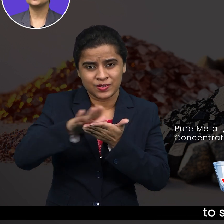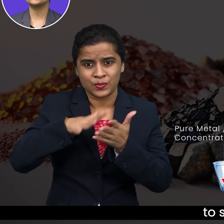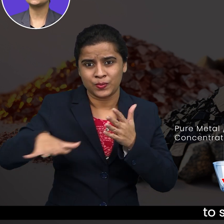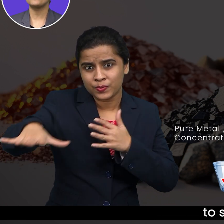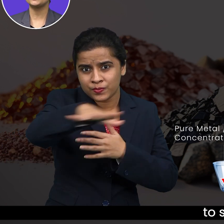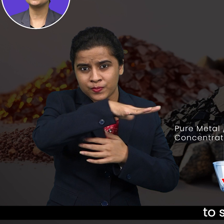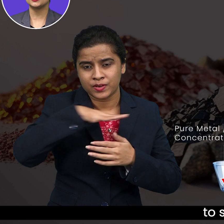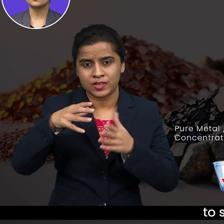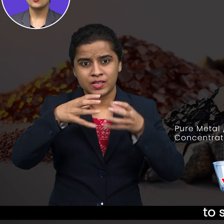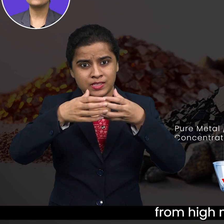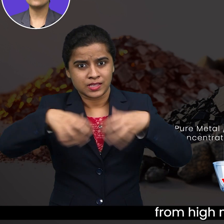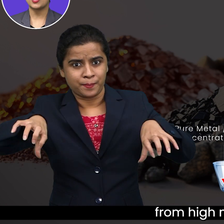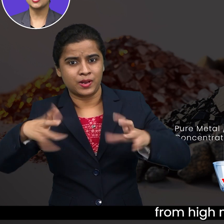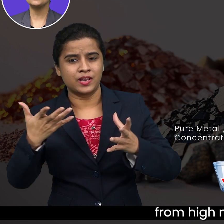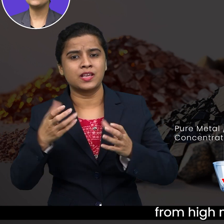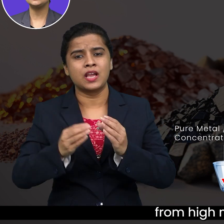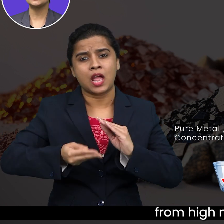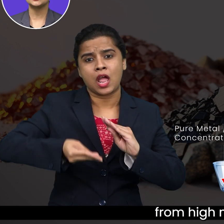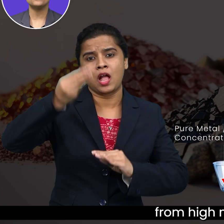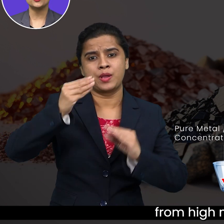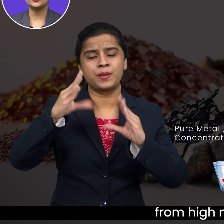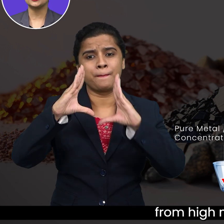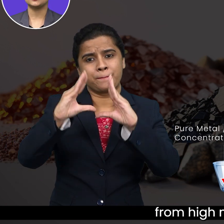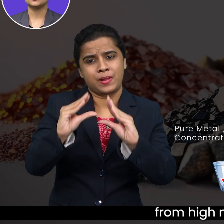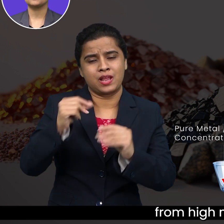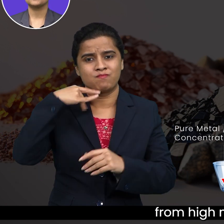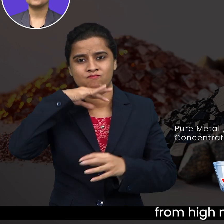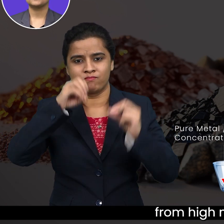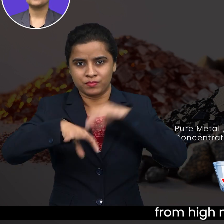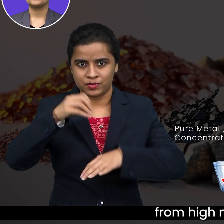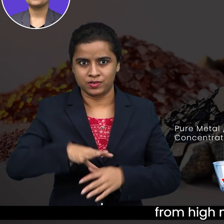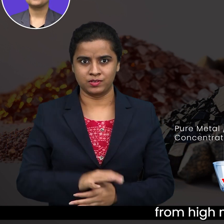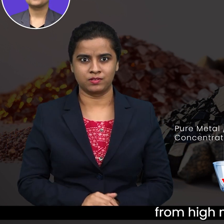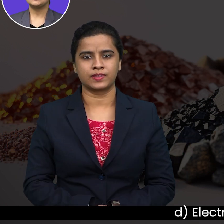surface to separate it from high melting impurities.